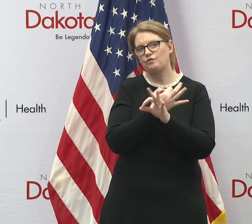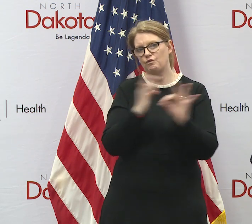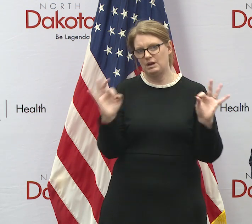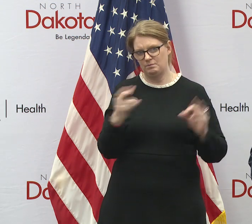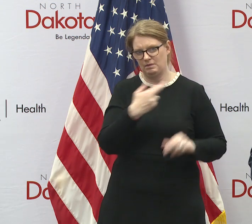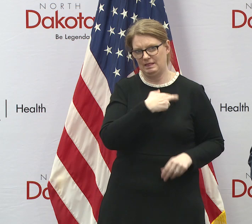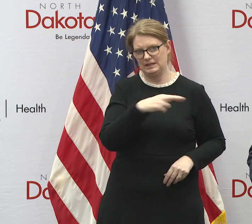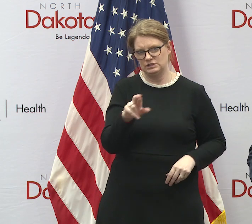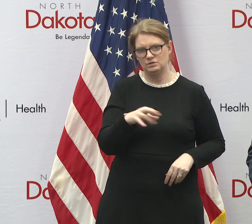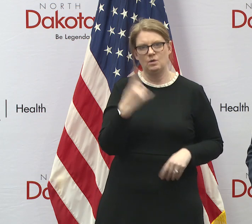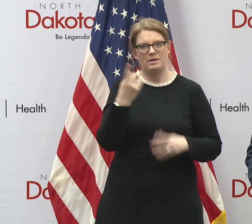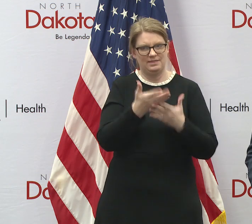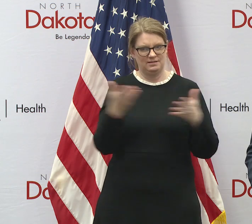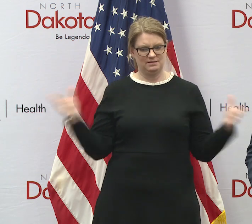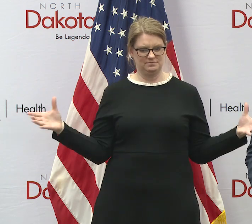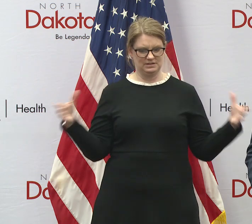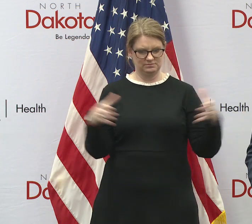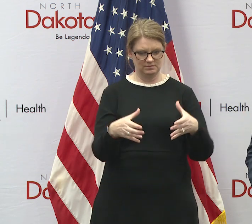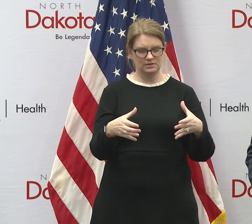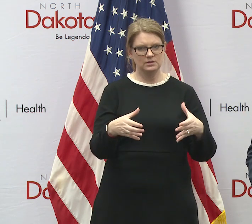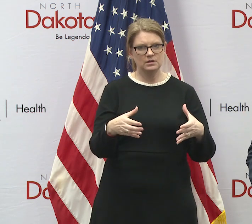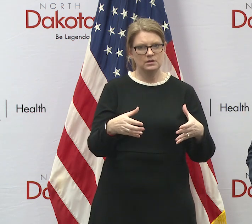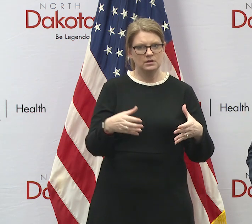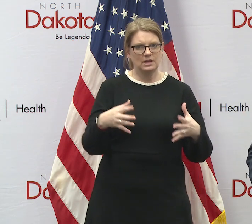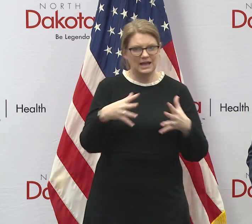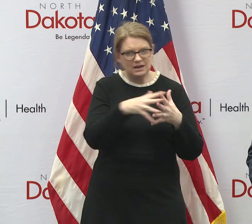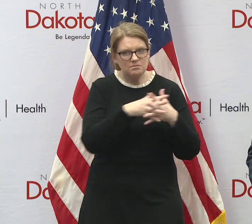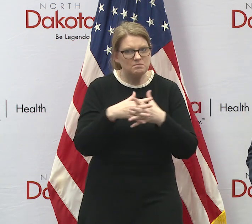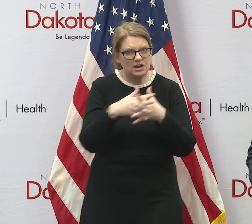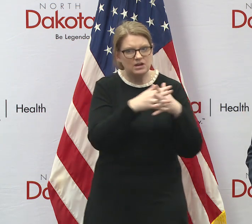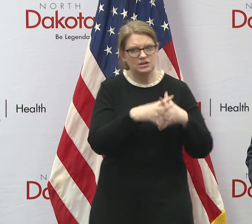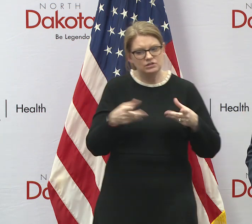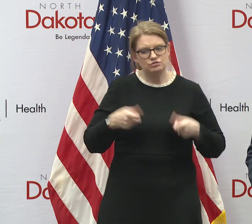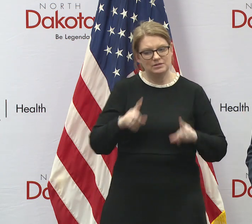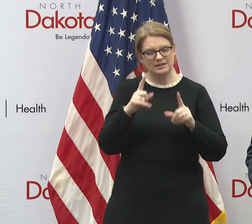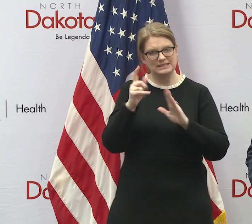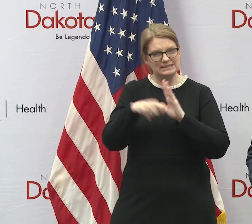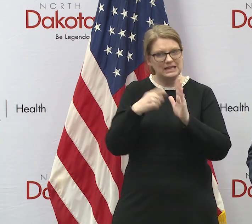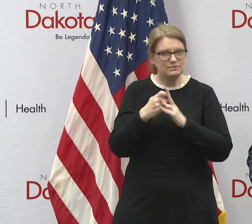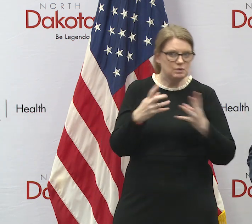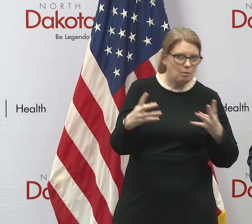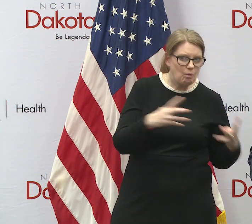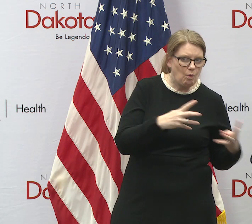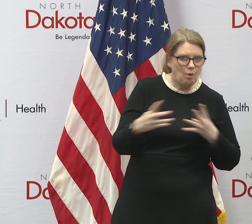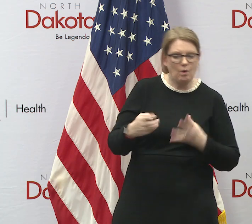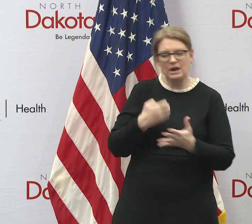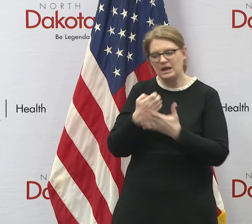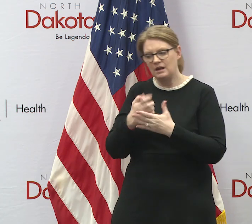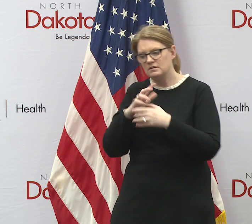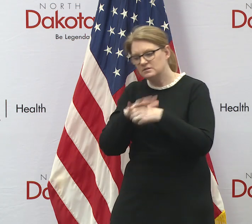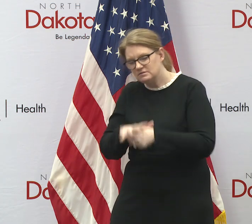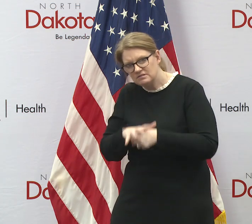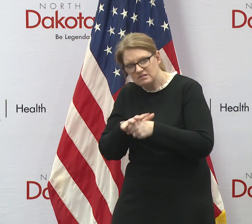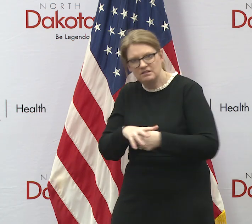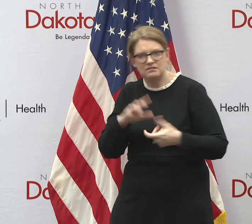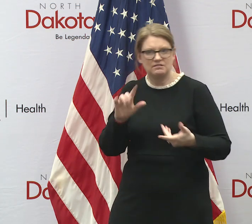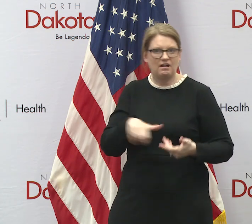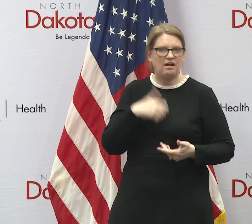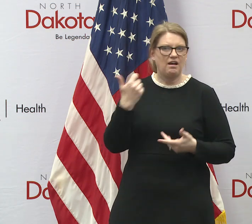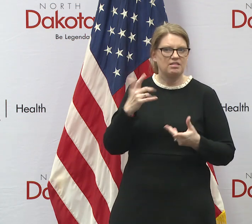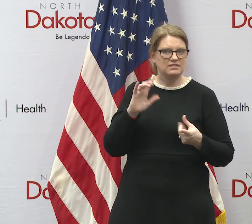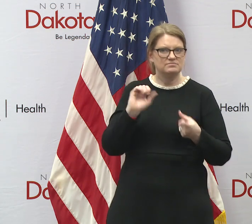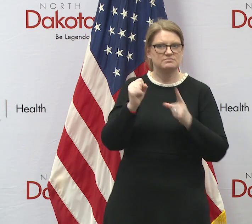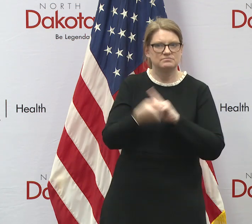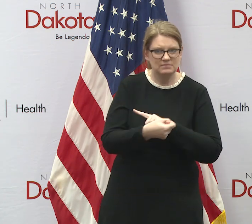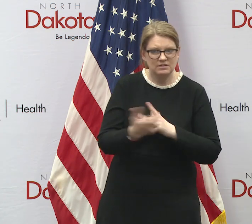as Americans, we know that our faith has brought us together during times of war, economic distress, and other crises. And as we know from